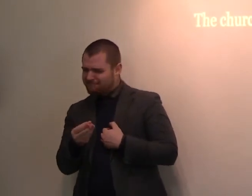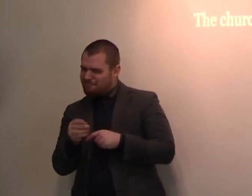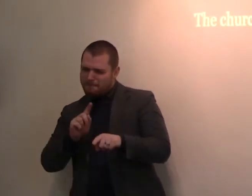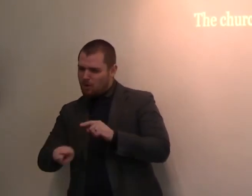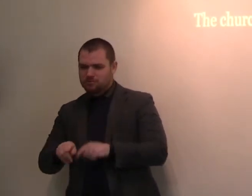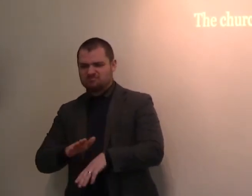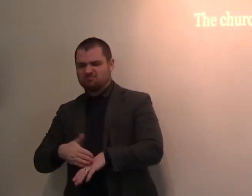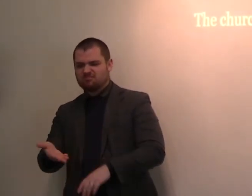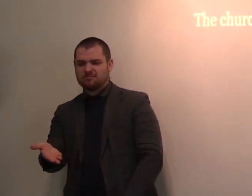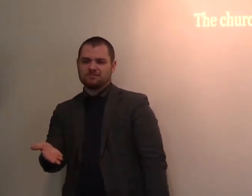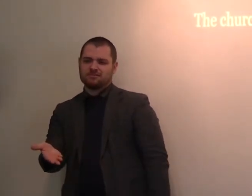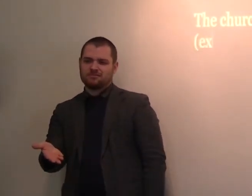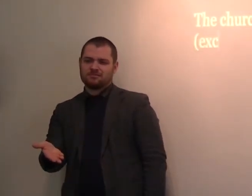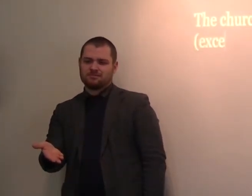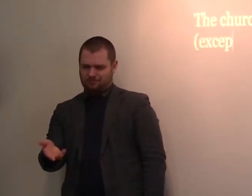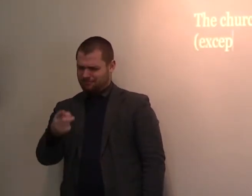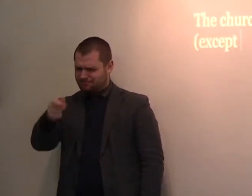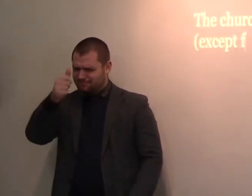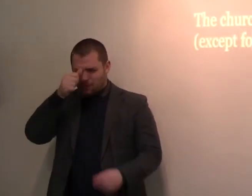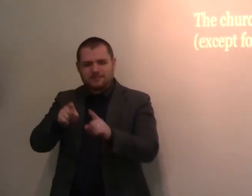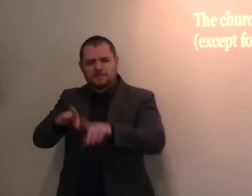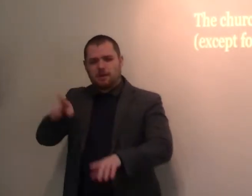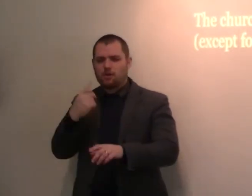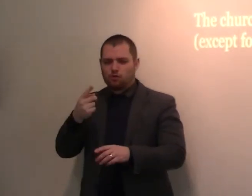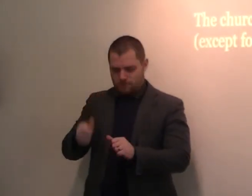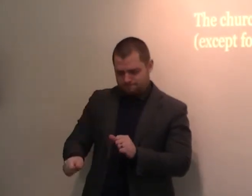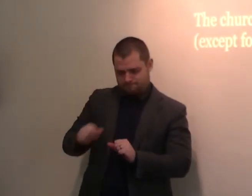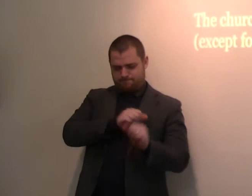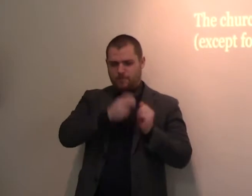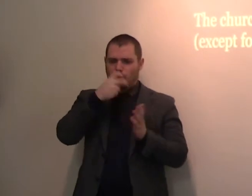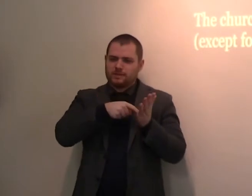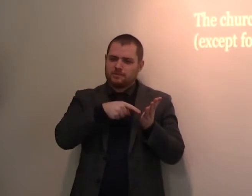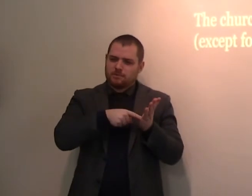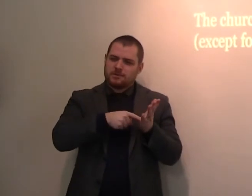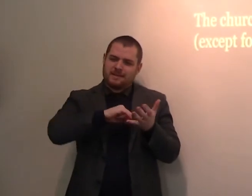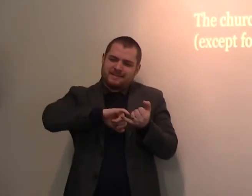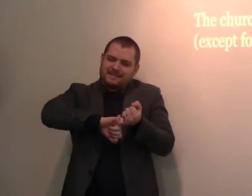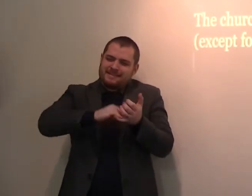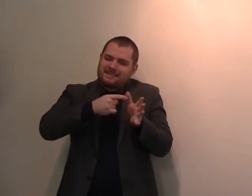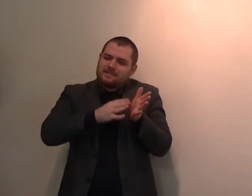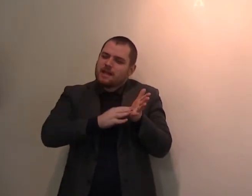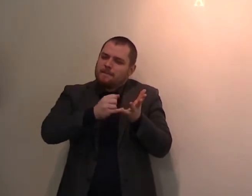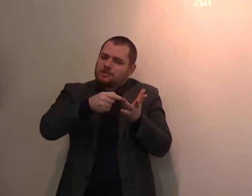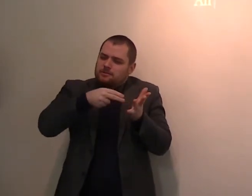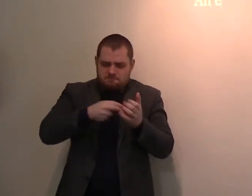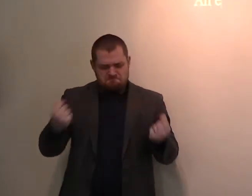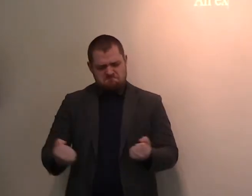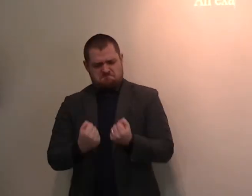departed from Samson in the book of Judges. When the Lord, the power of the Lord left Samson, what did he